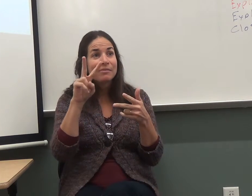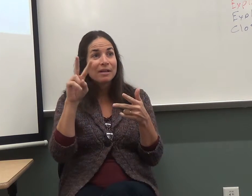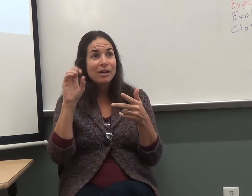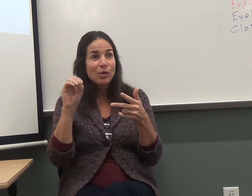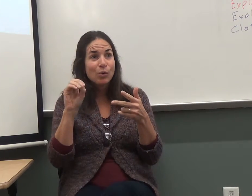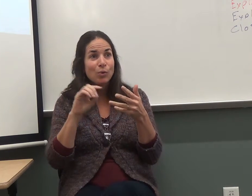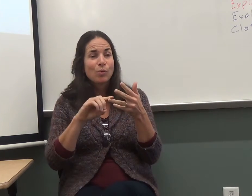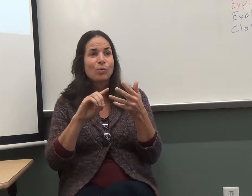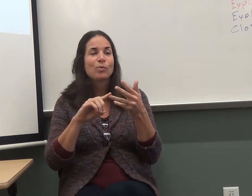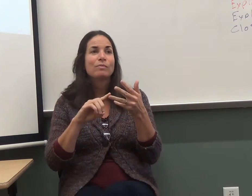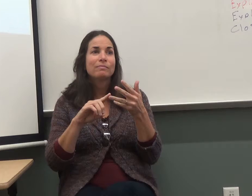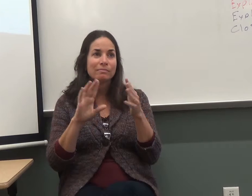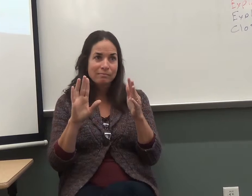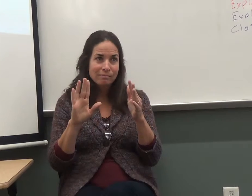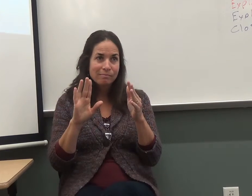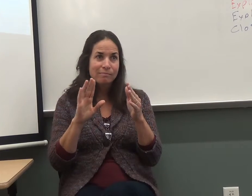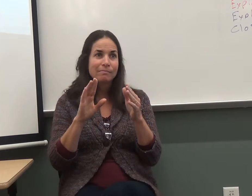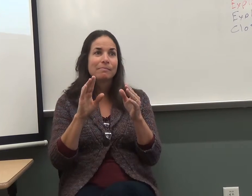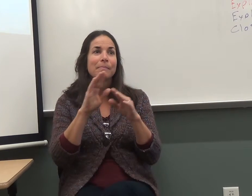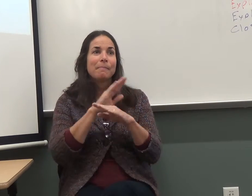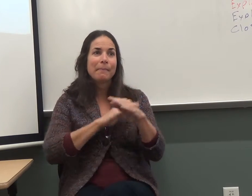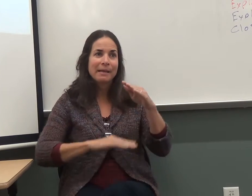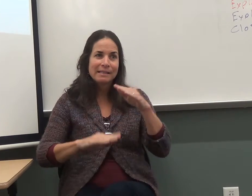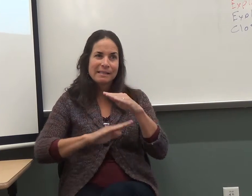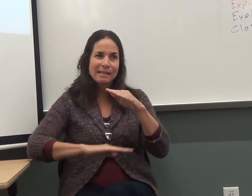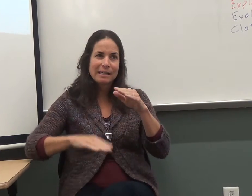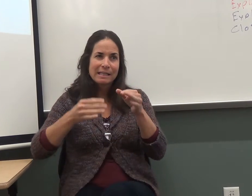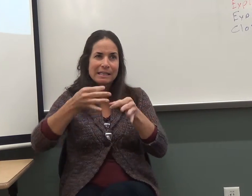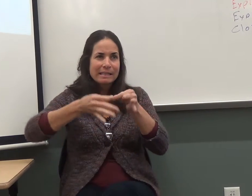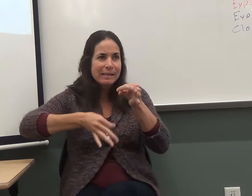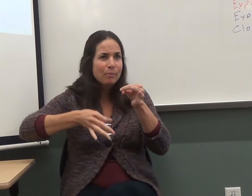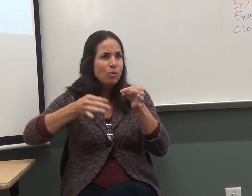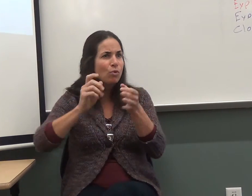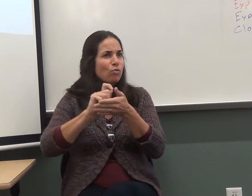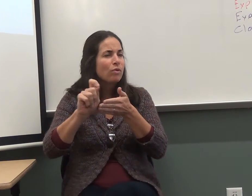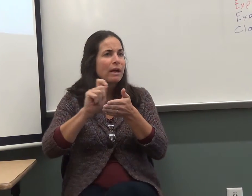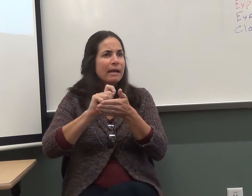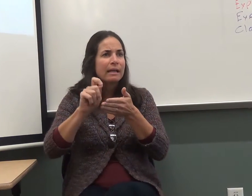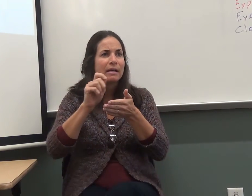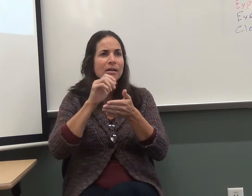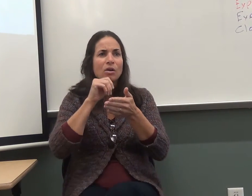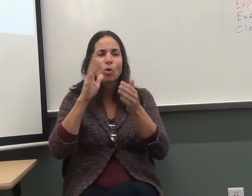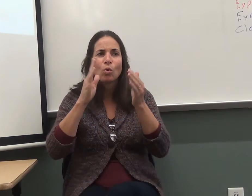basic, simple writing. Don't overthink it. Education is important.